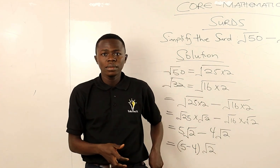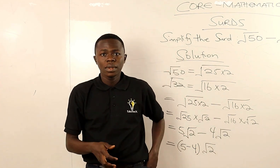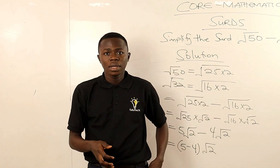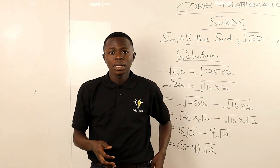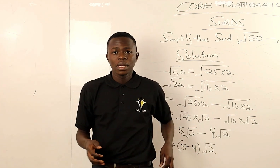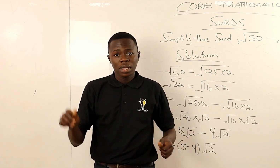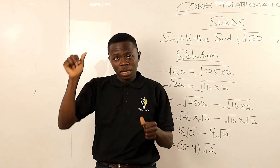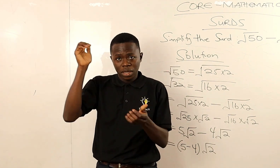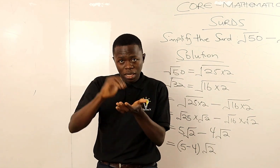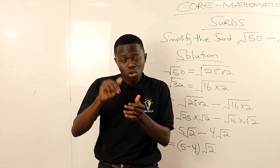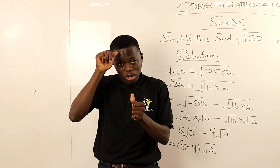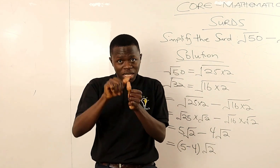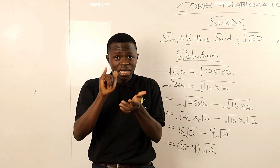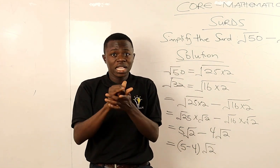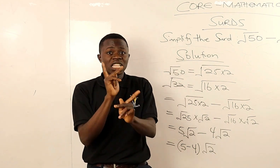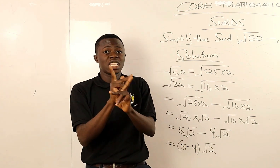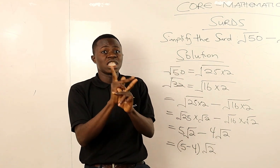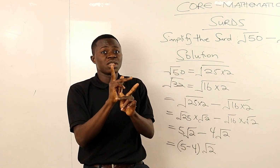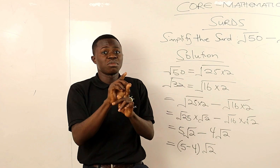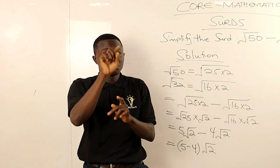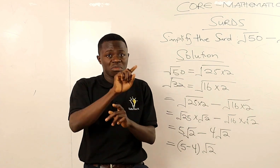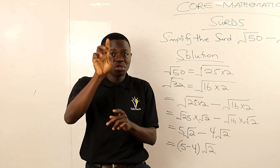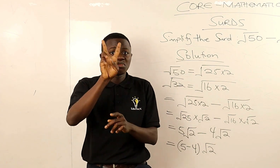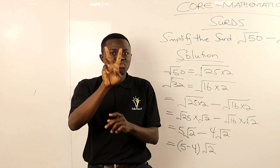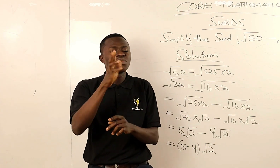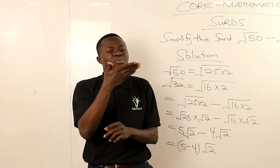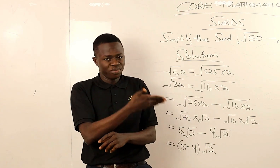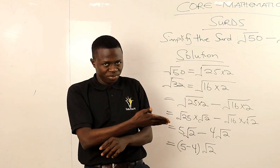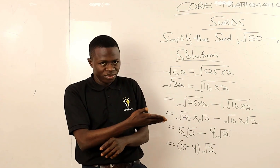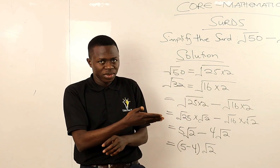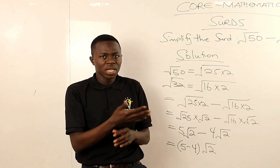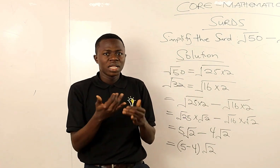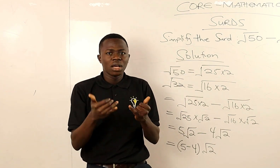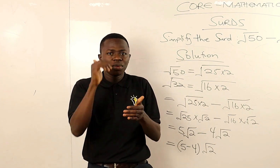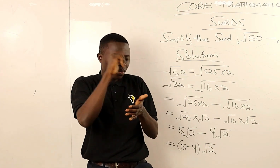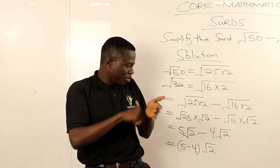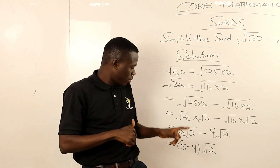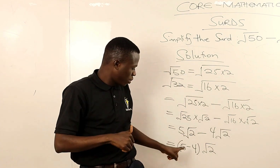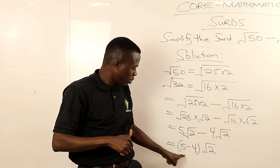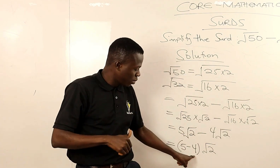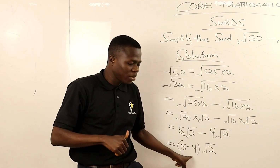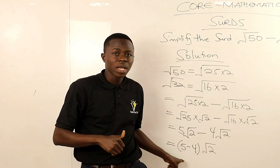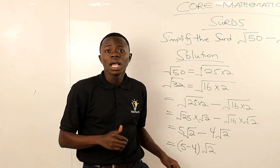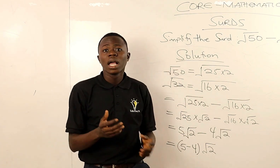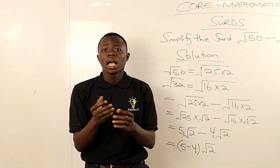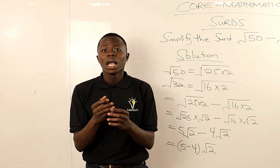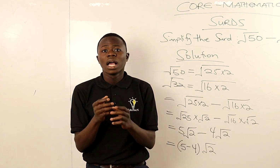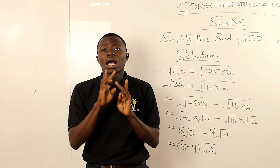we are going to isolate them. So we are going to have 5 minus 4, then we keep the irrational number, which is the